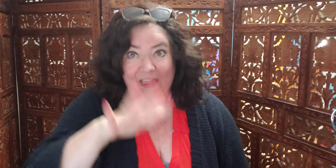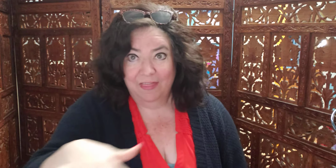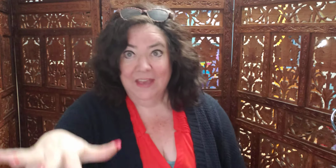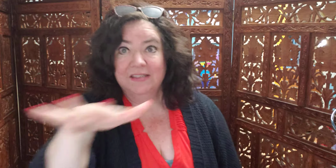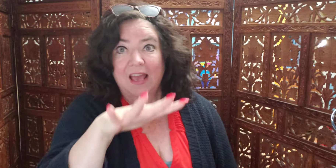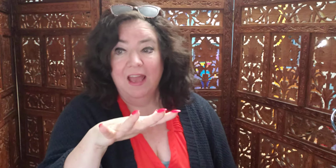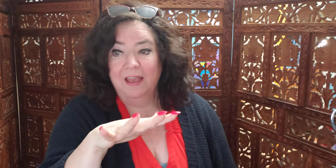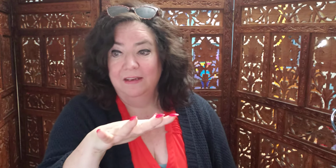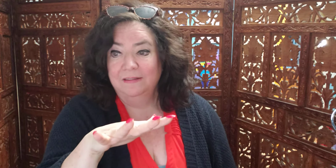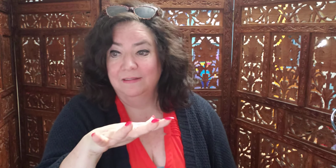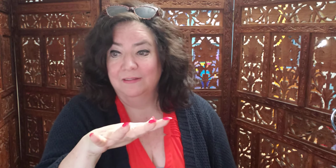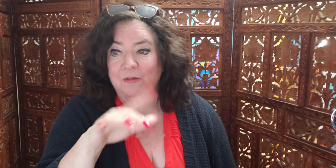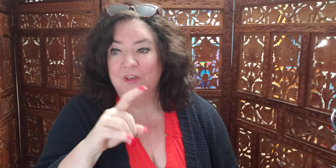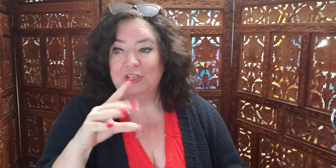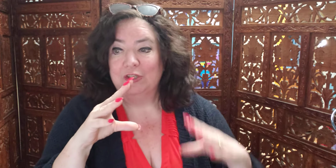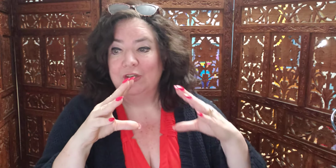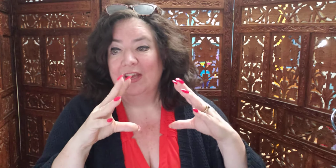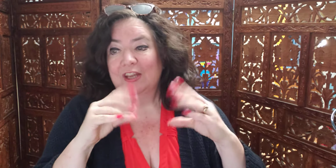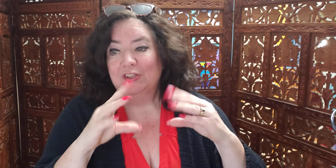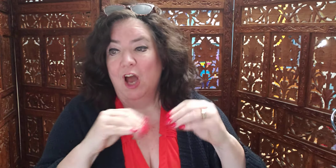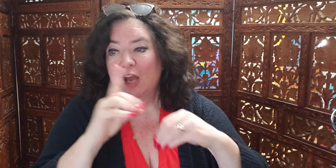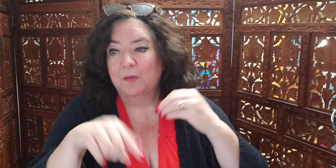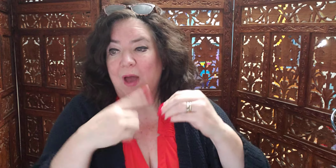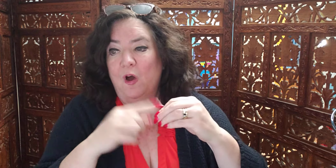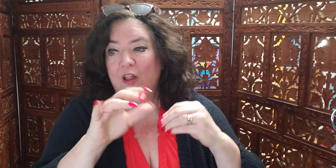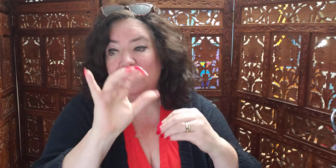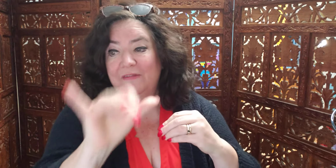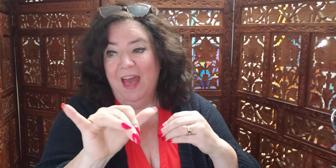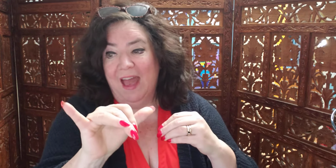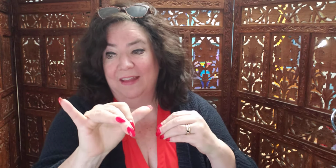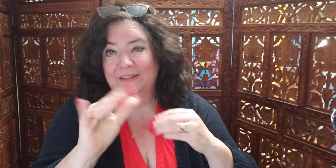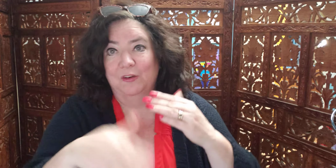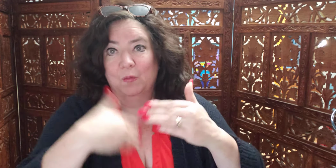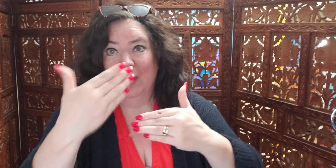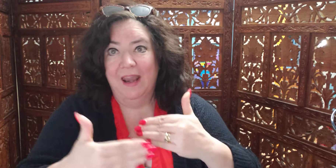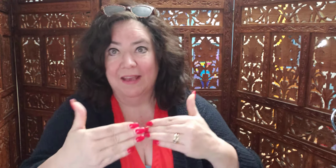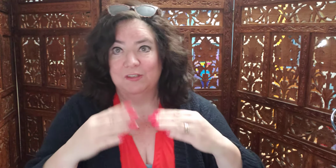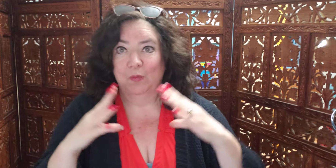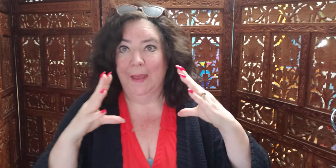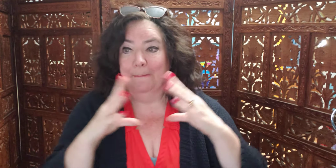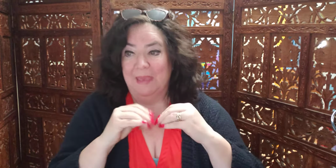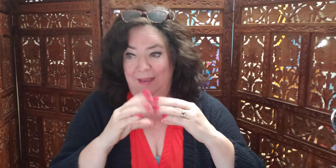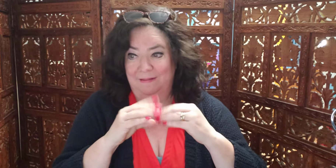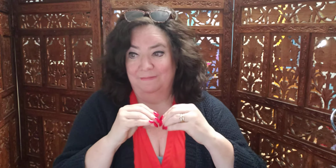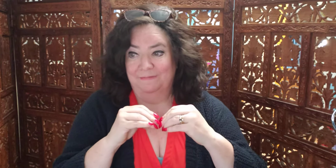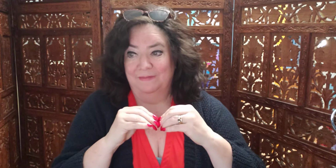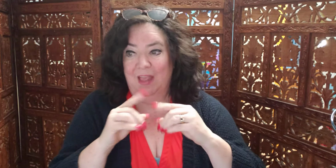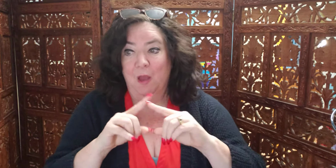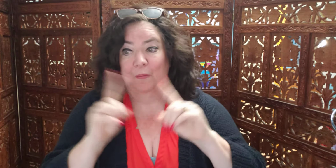They said we should talk about all of that when next we meet.